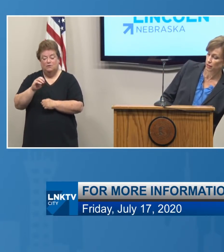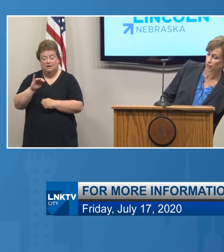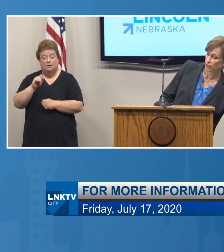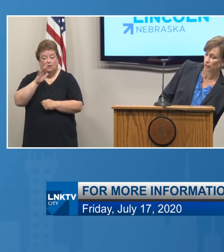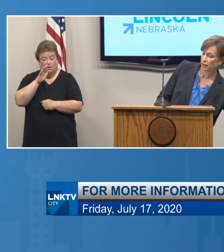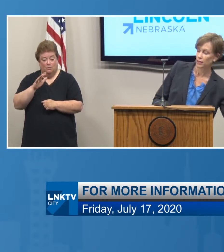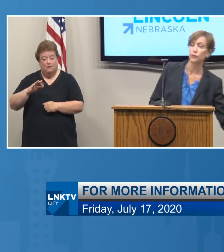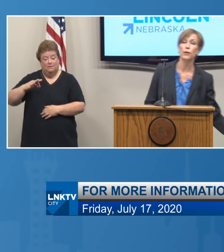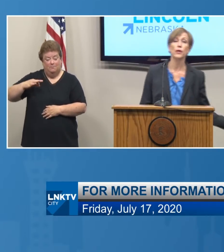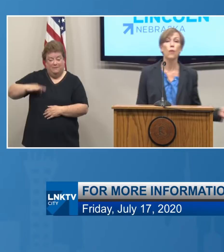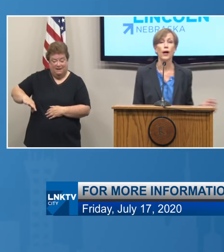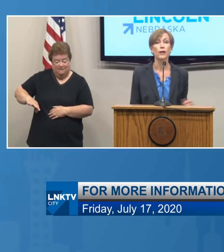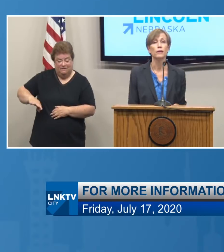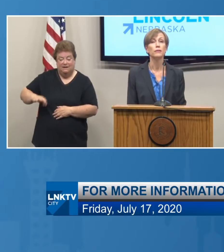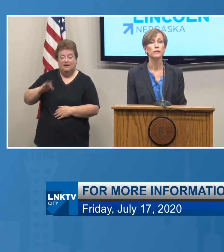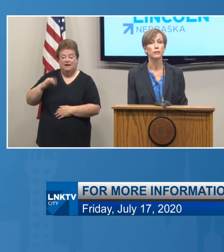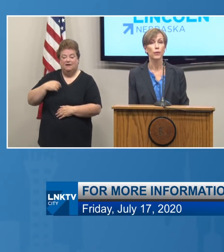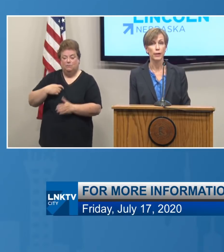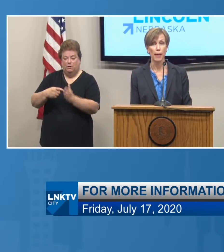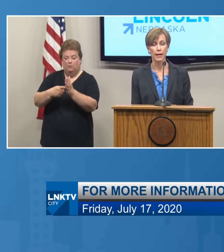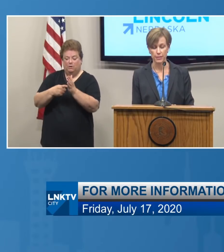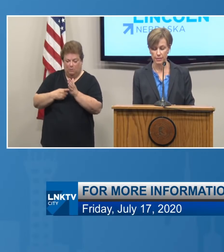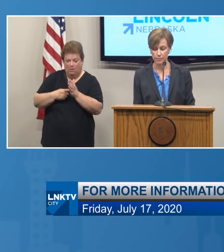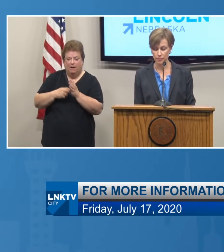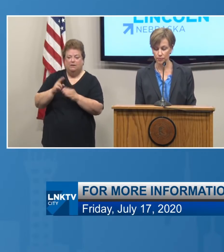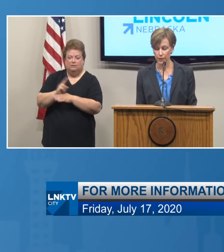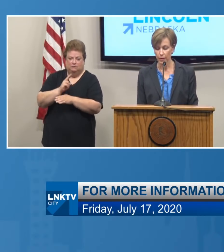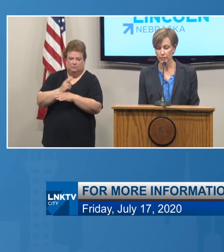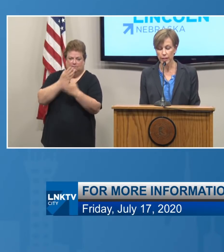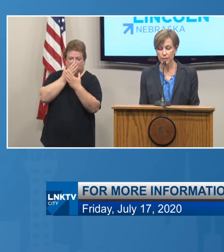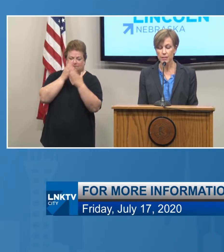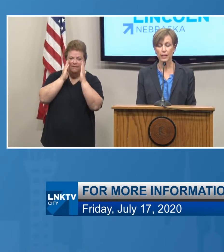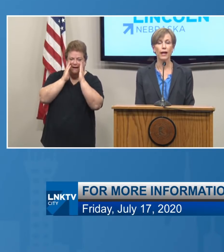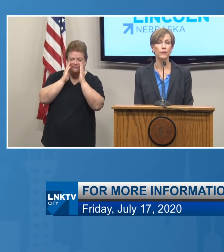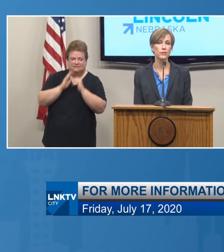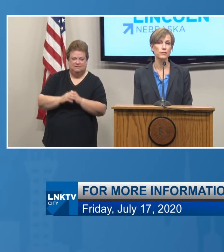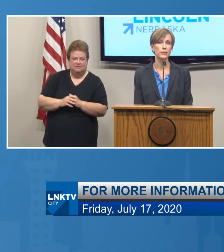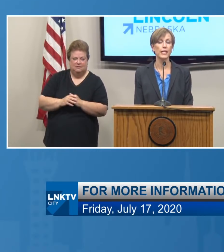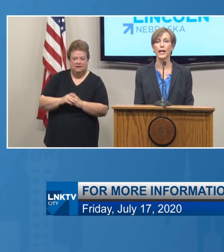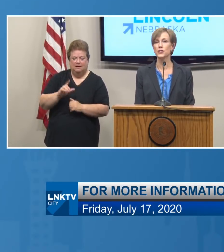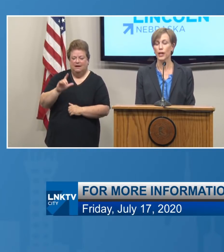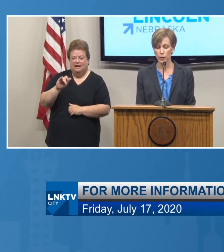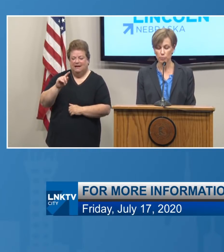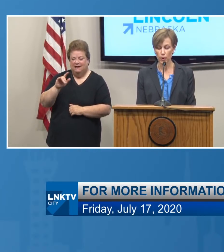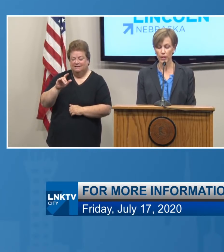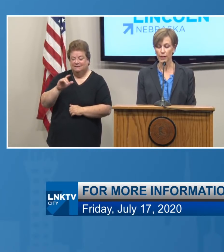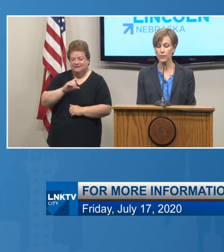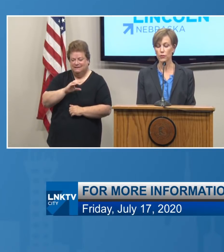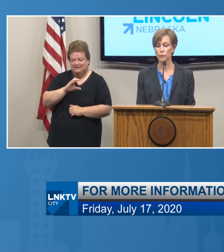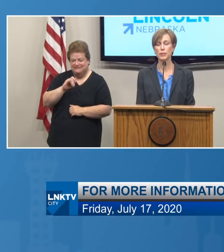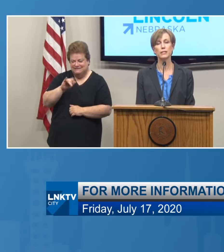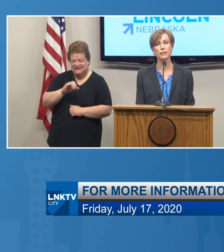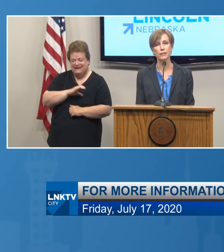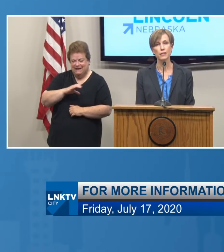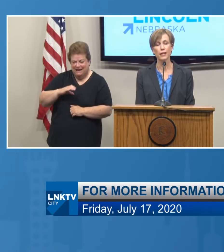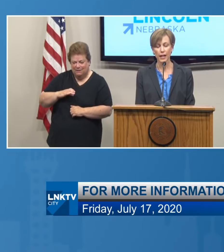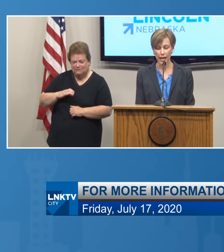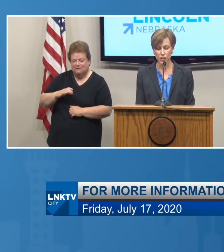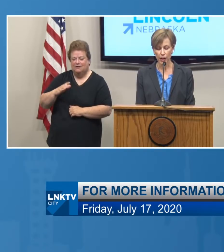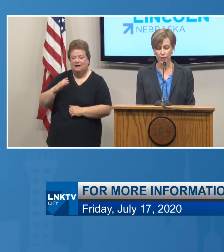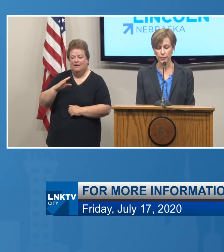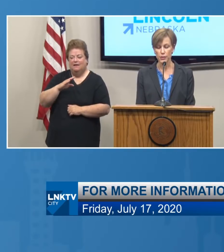benefit if we require wearing masks. The Lincoln City Council, the Lancaster County Board, and I have heard from